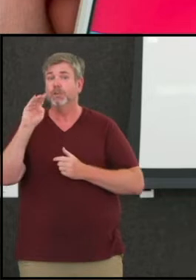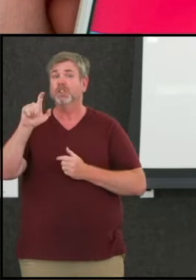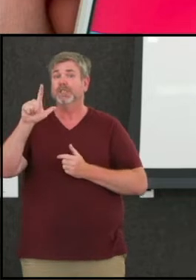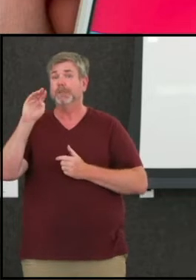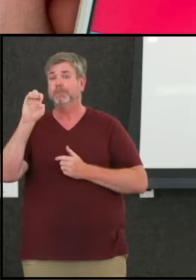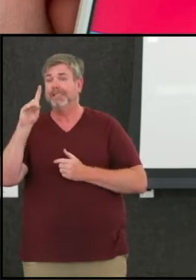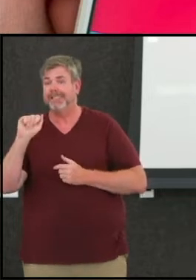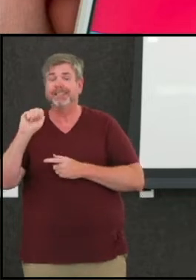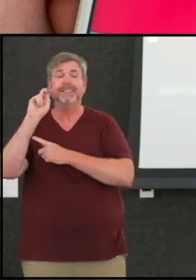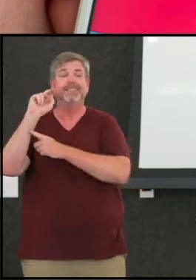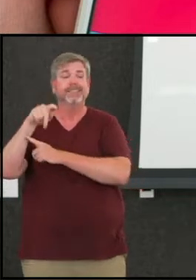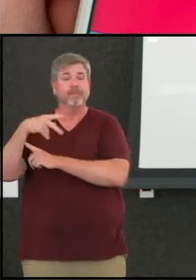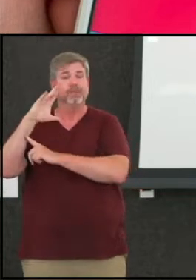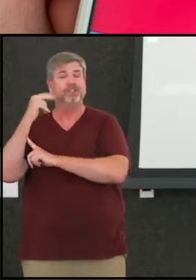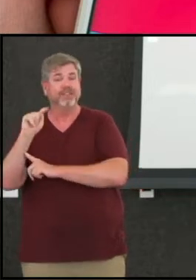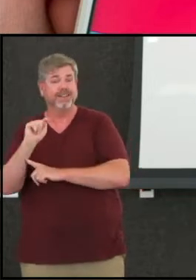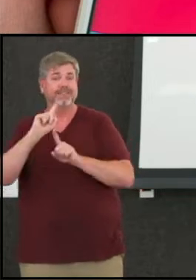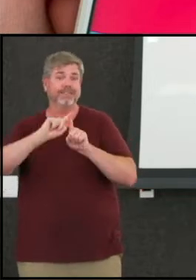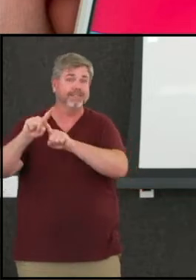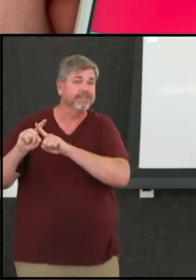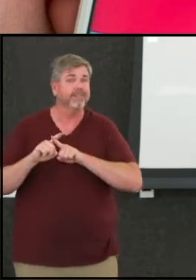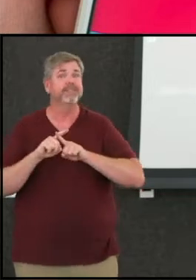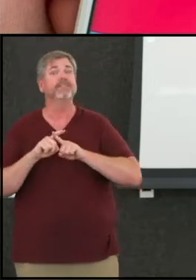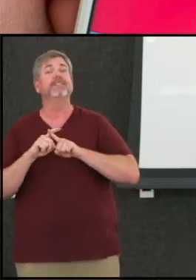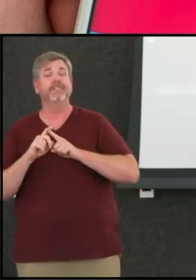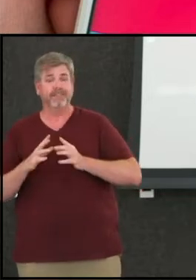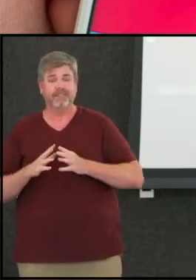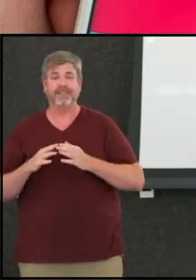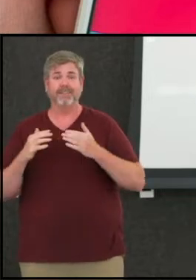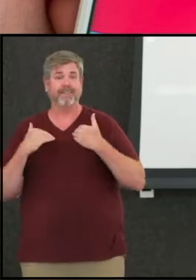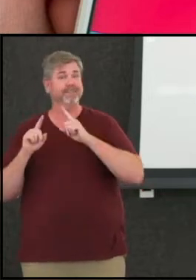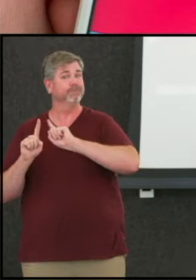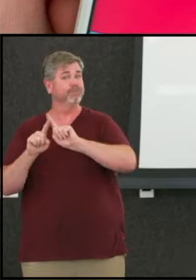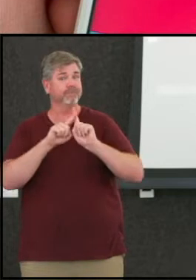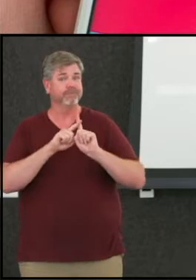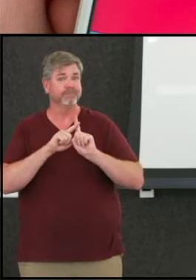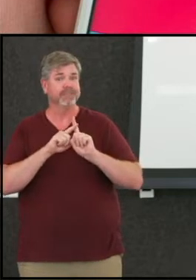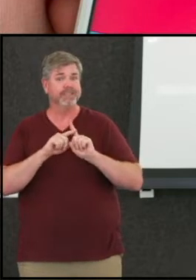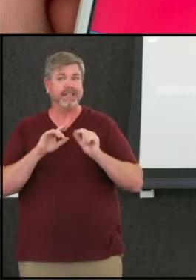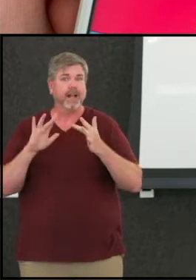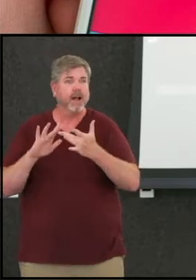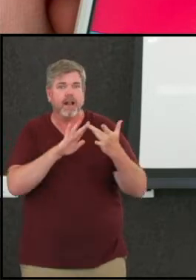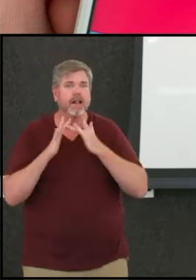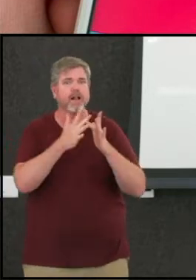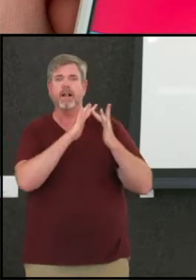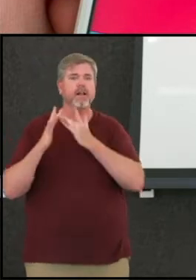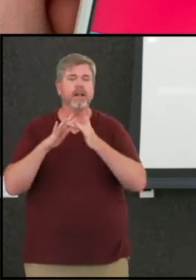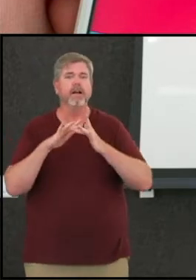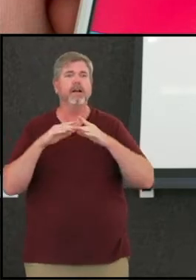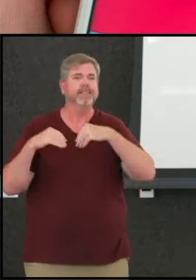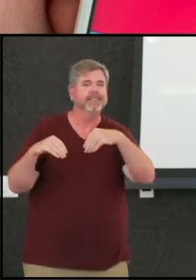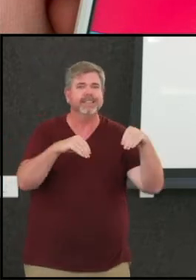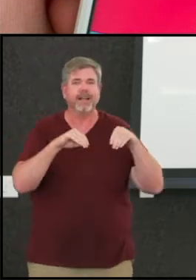it. That's how one of these things are happening. And I'm going to pass this on